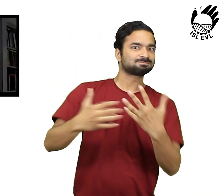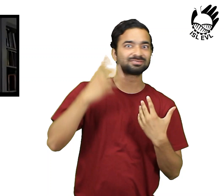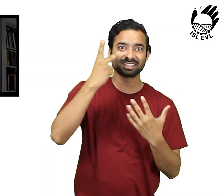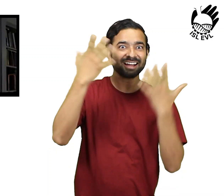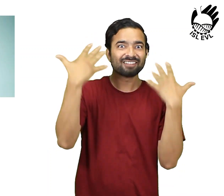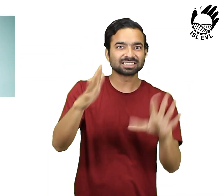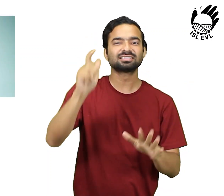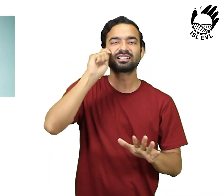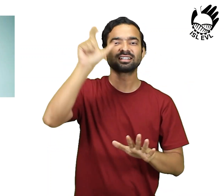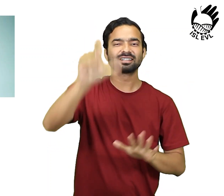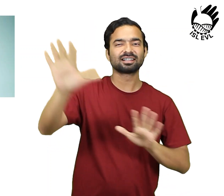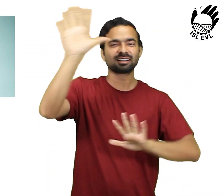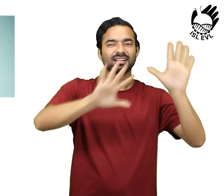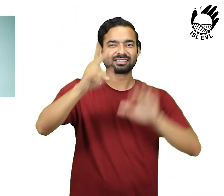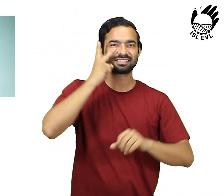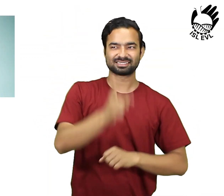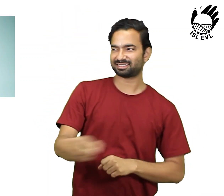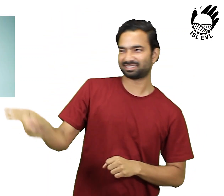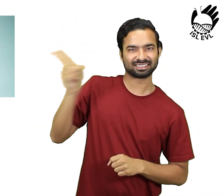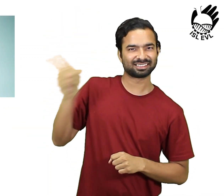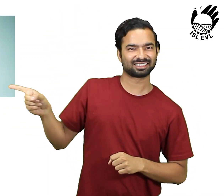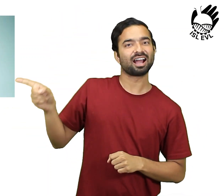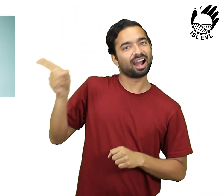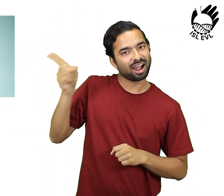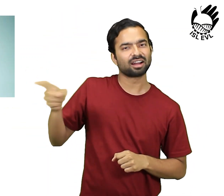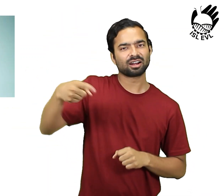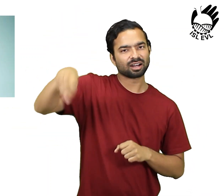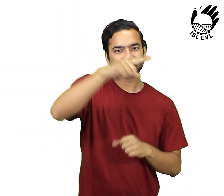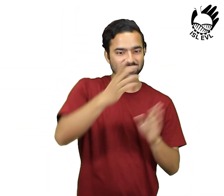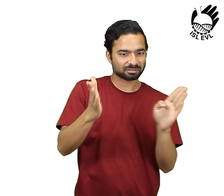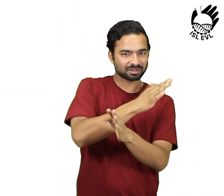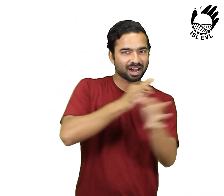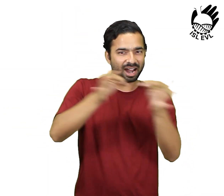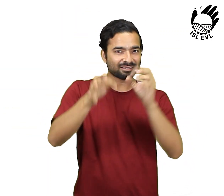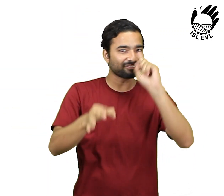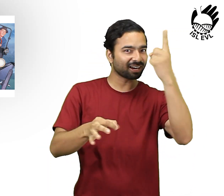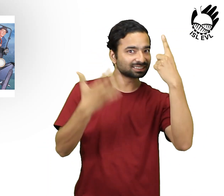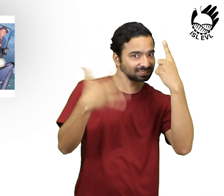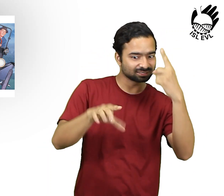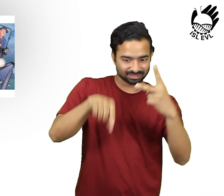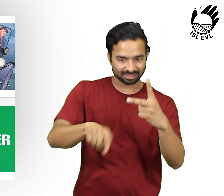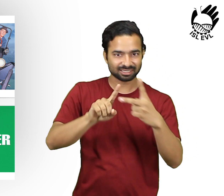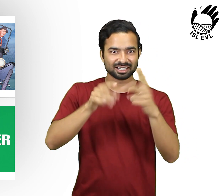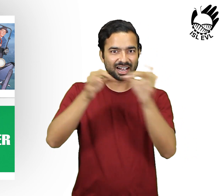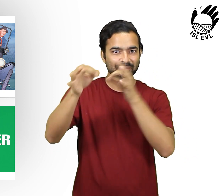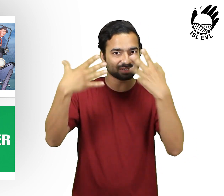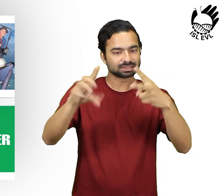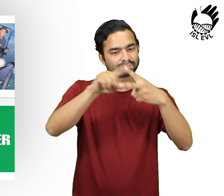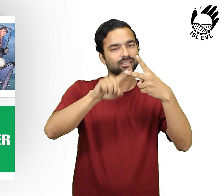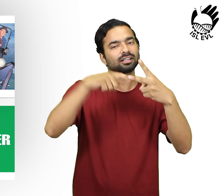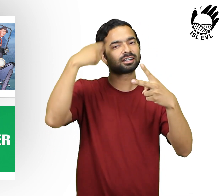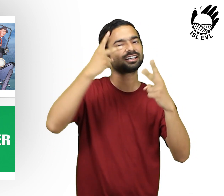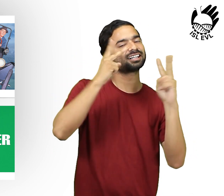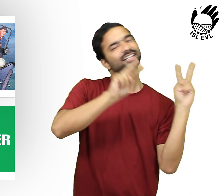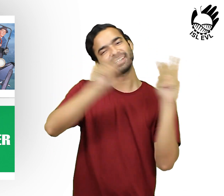You can also watch these two movies, The Absent-Minded Professor and the other more recent version, Flubber, and enjoy.